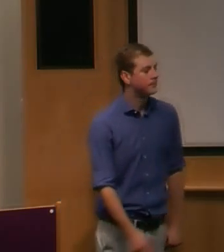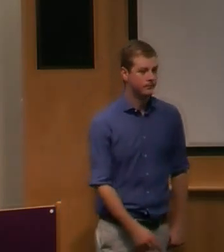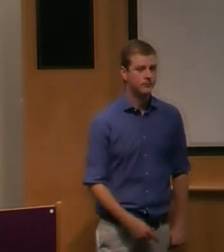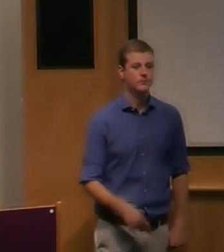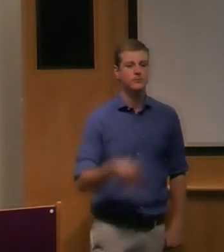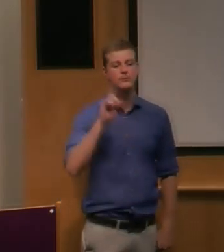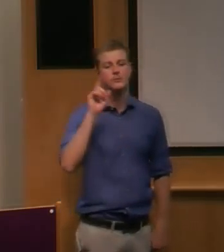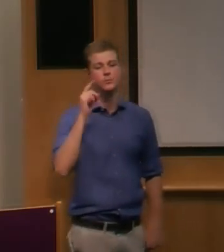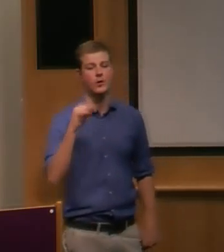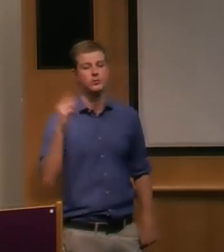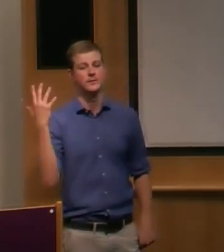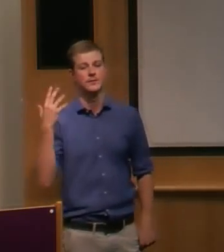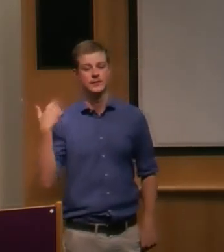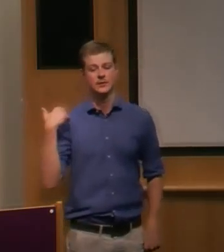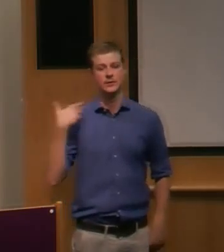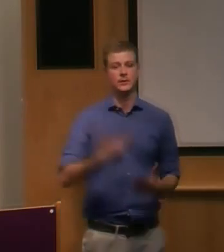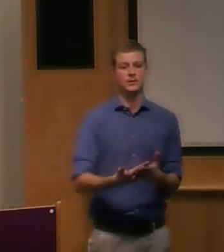stronger reputation.